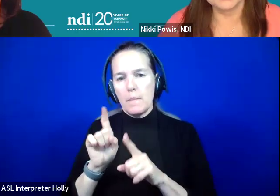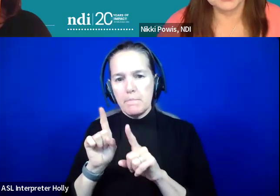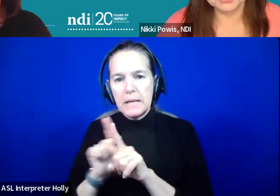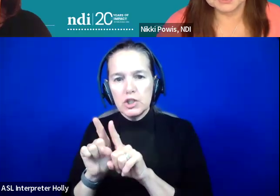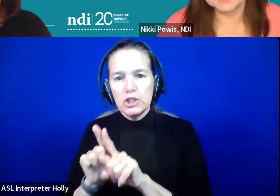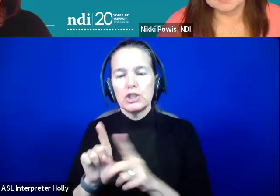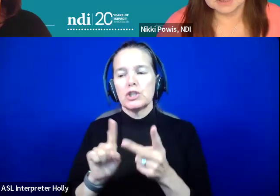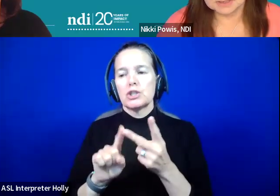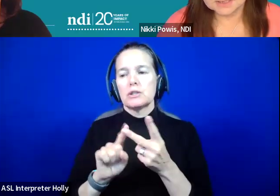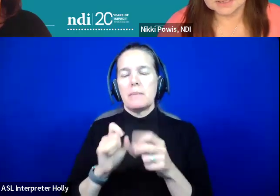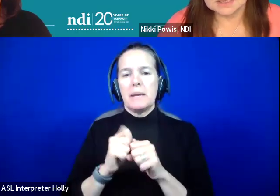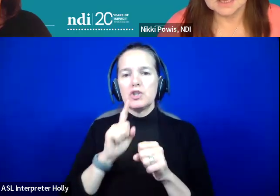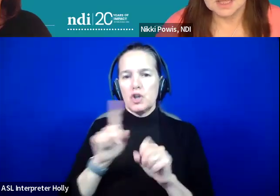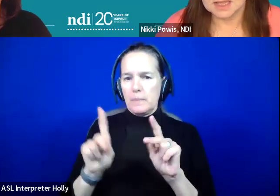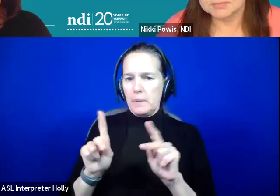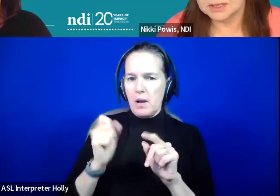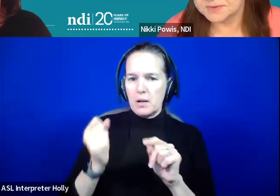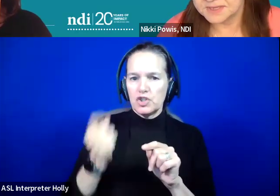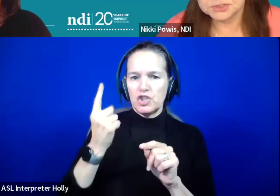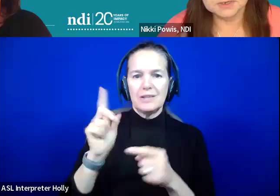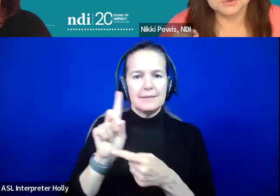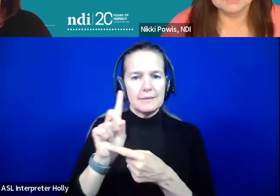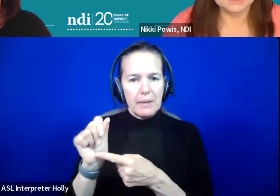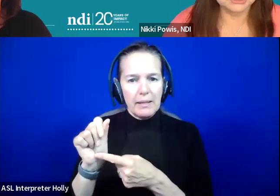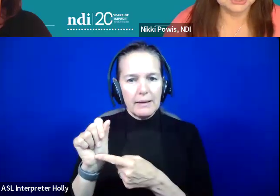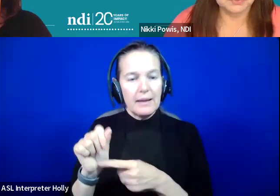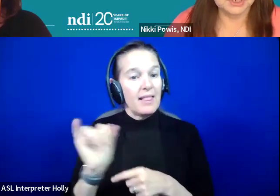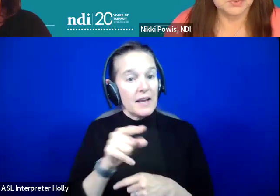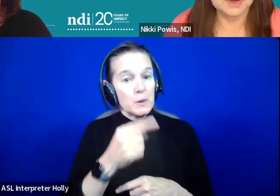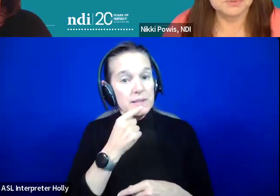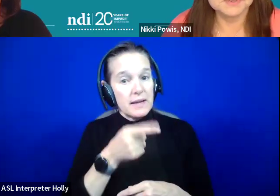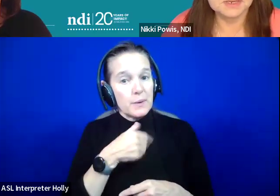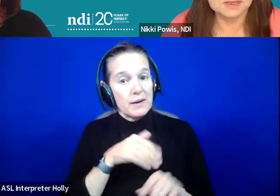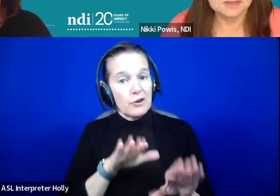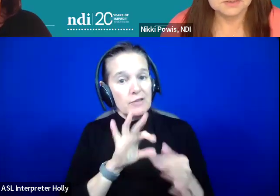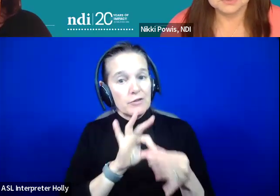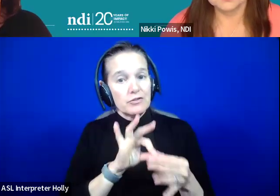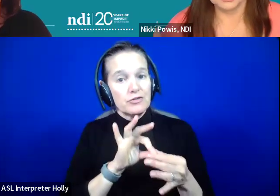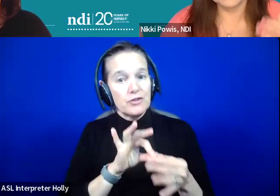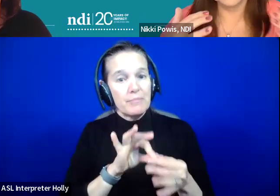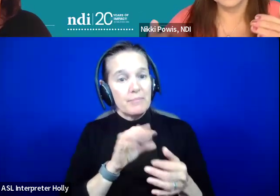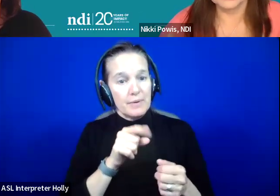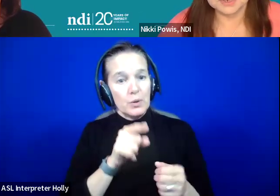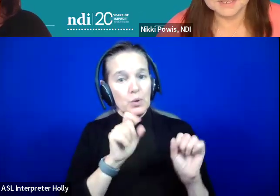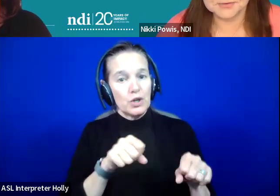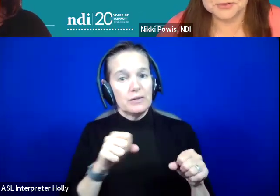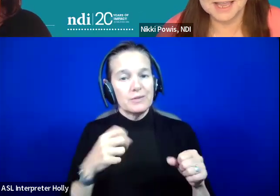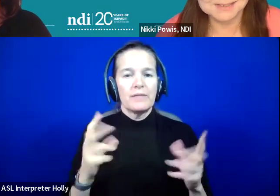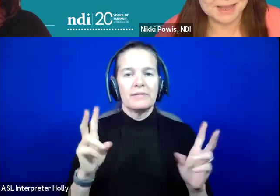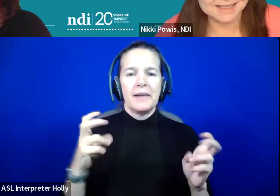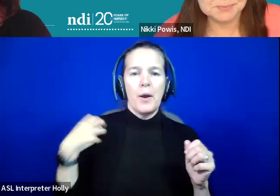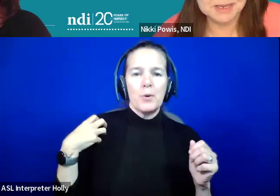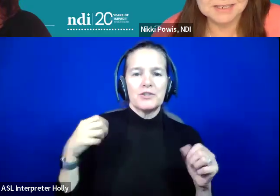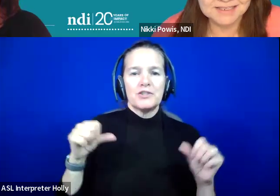that folks understood disability. Like you said, you had a great relationship where you were able to sort of coach each other in